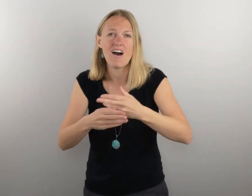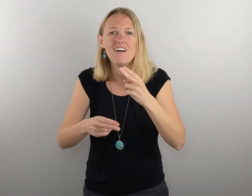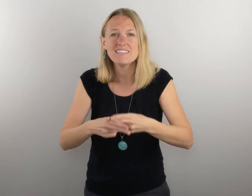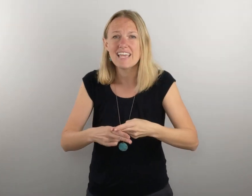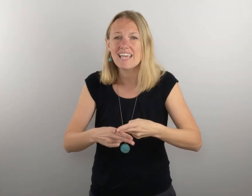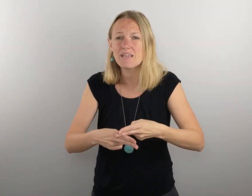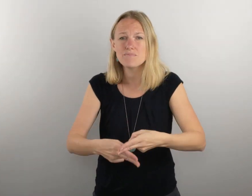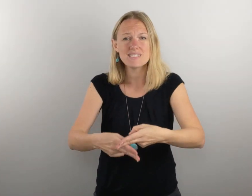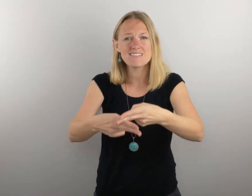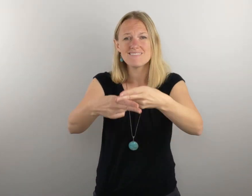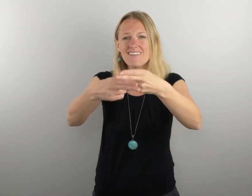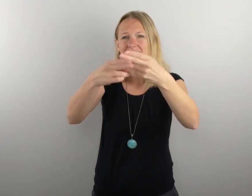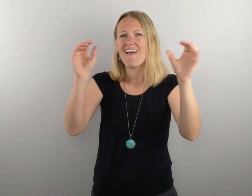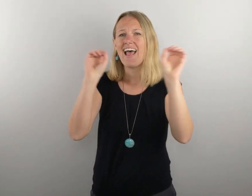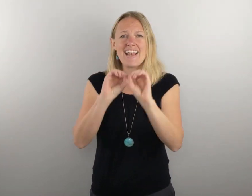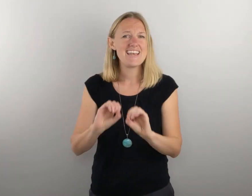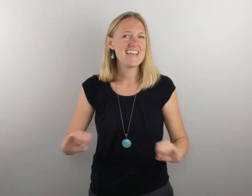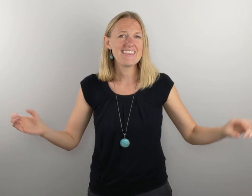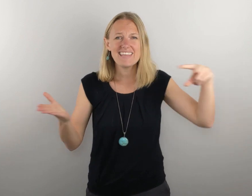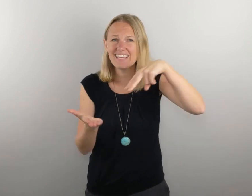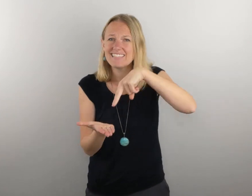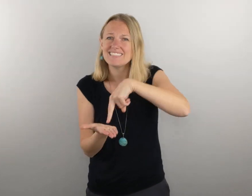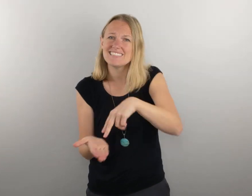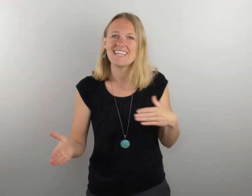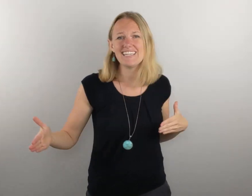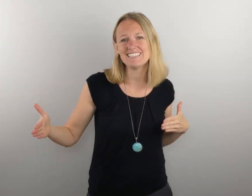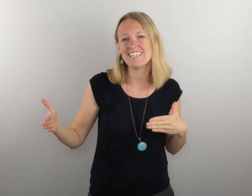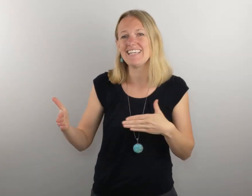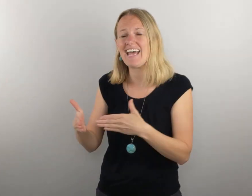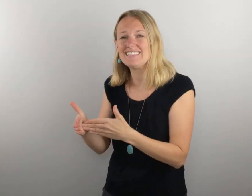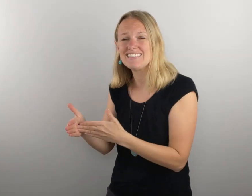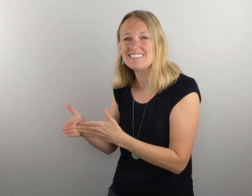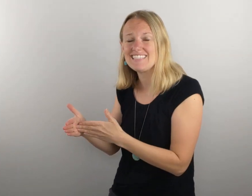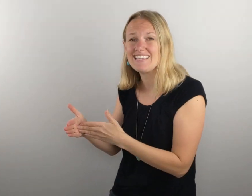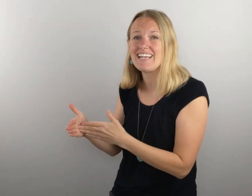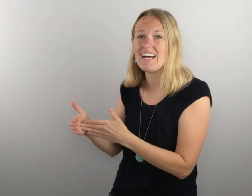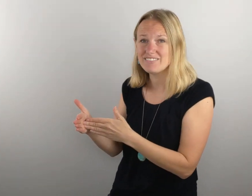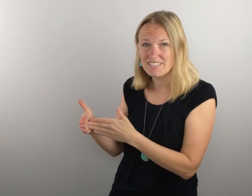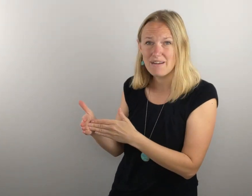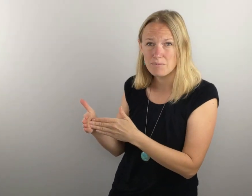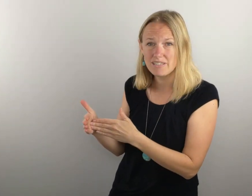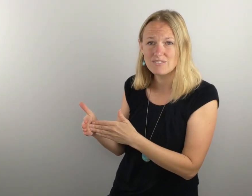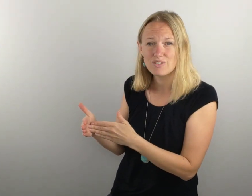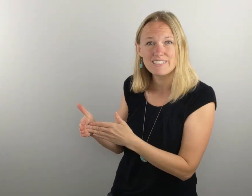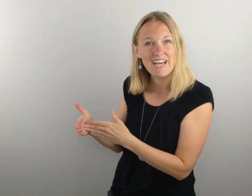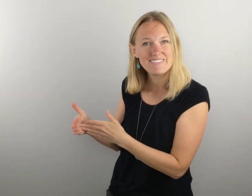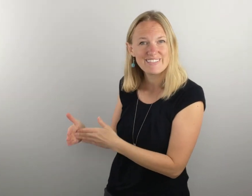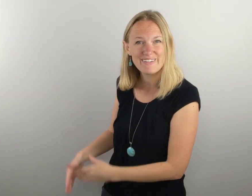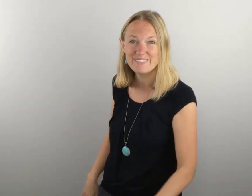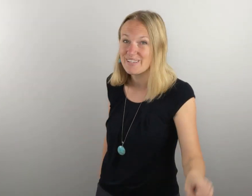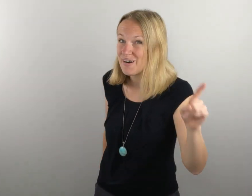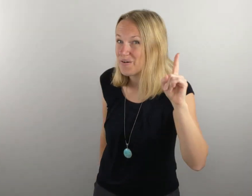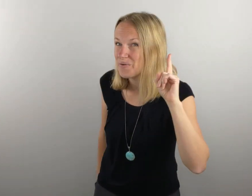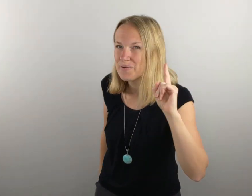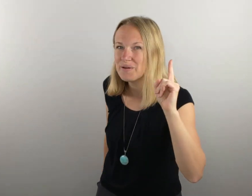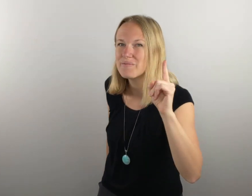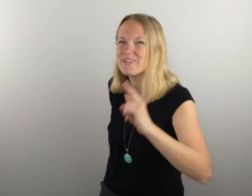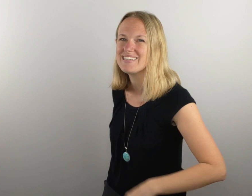all names. Nothing can stand against. And then after that repeats 4 times, it goes, oh, one more